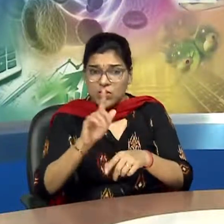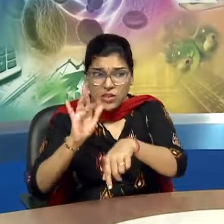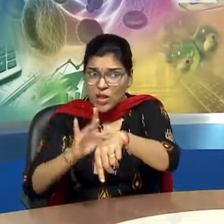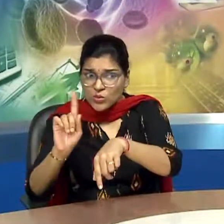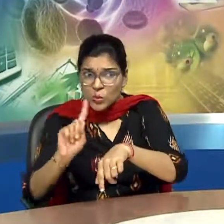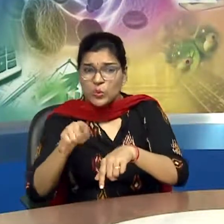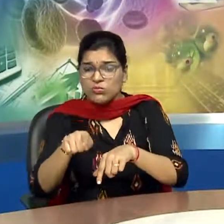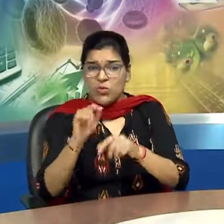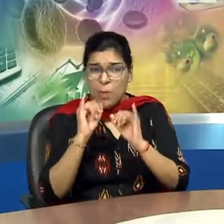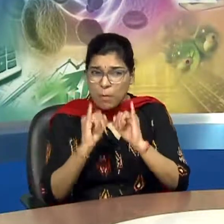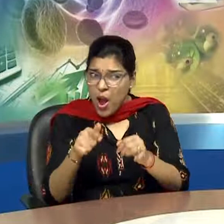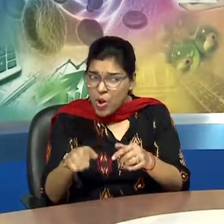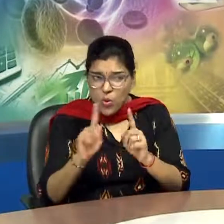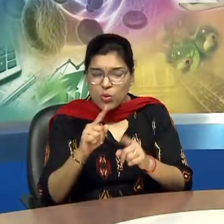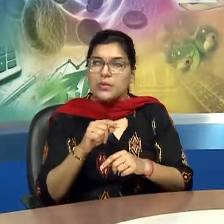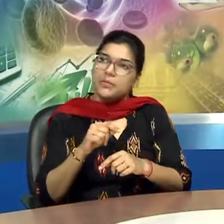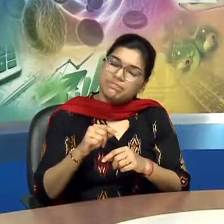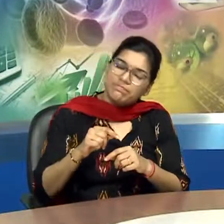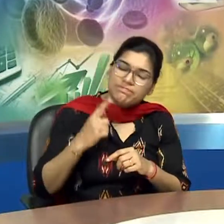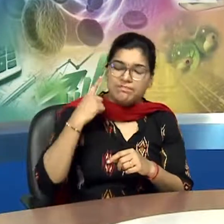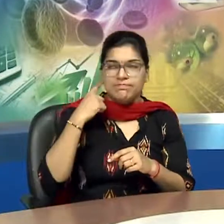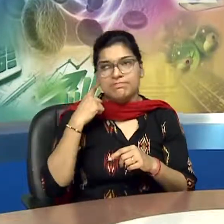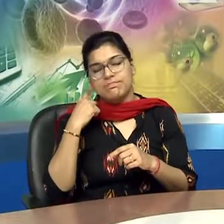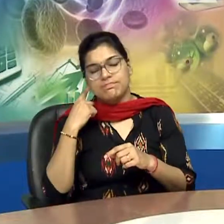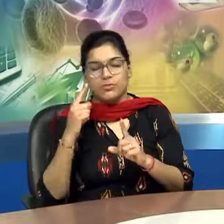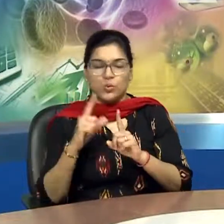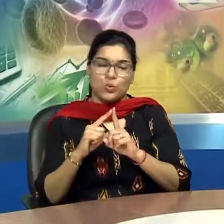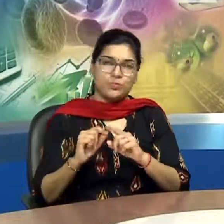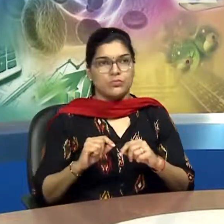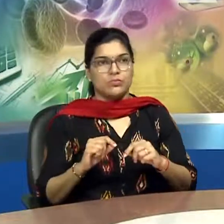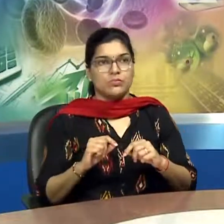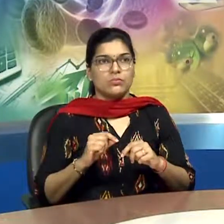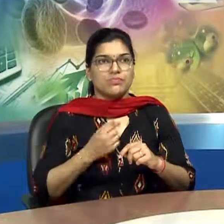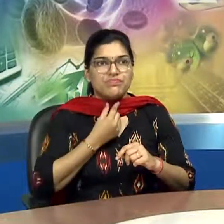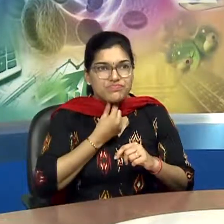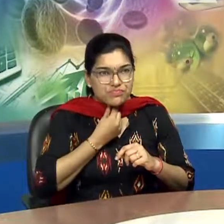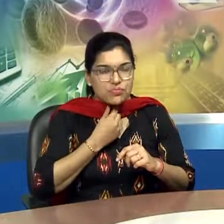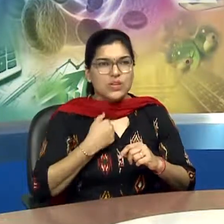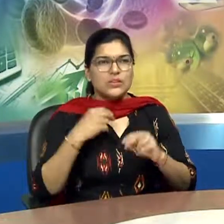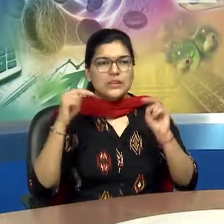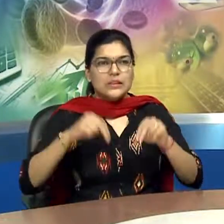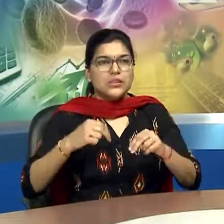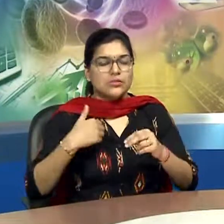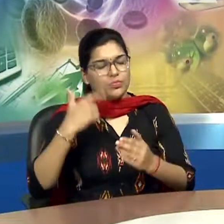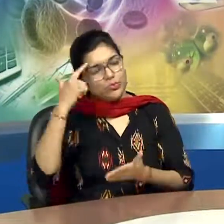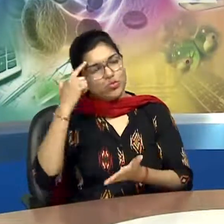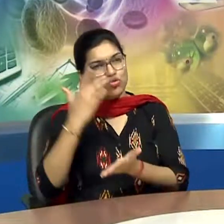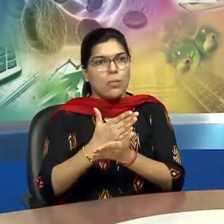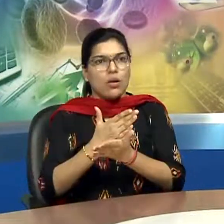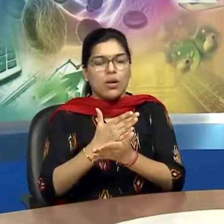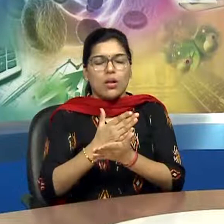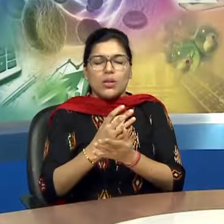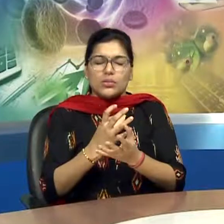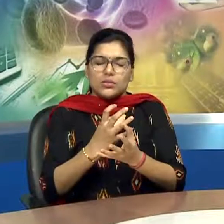It means when our mind is closed and is not able to think